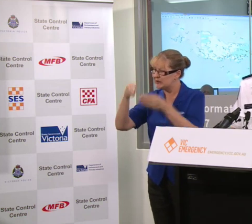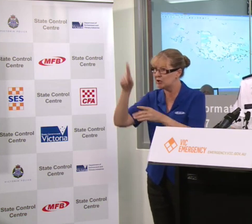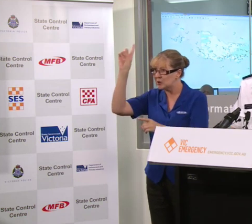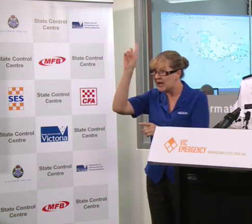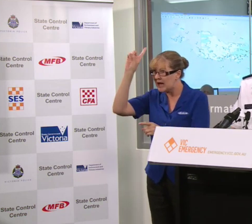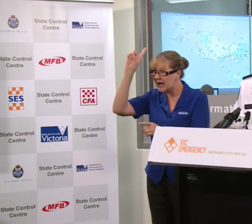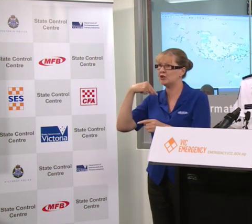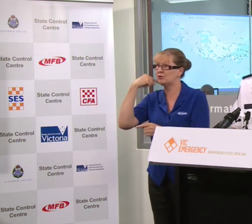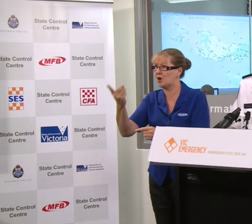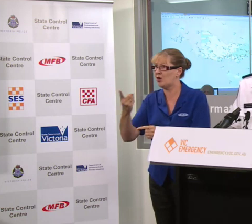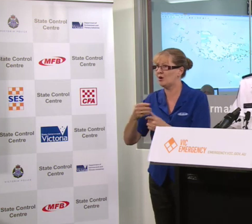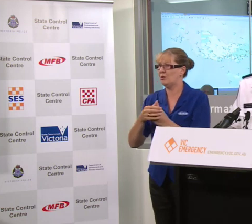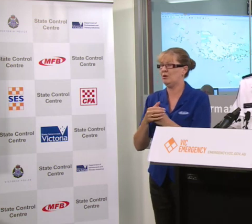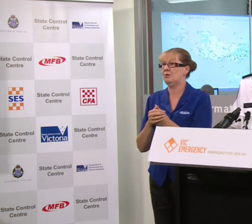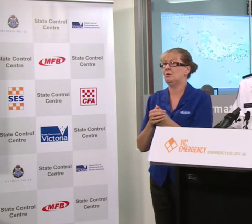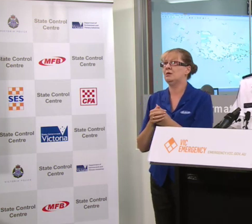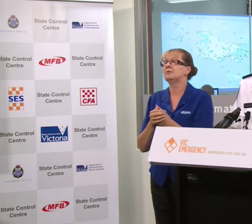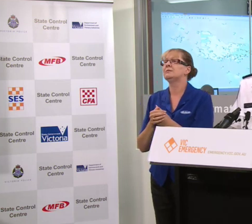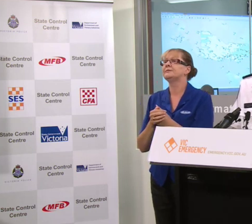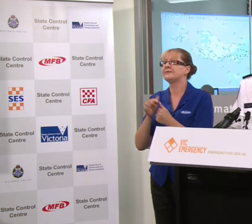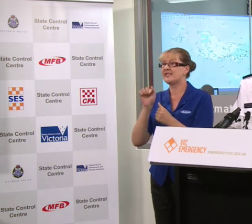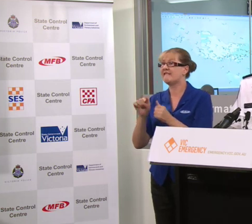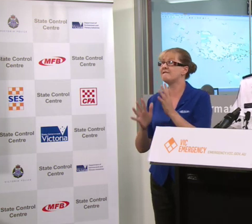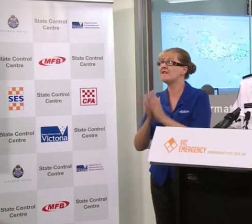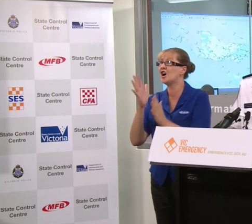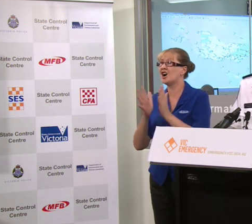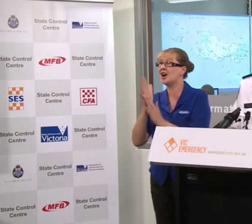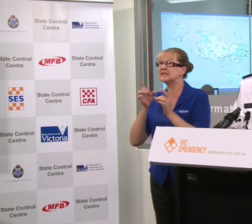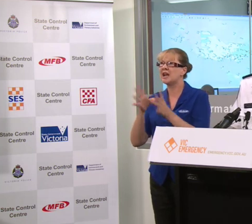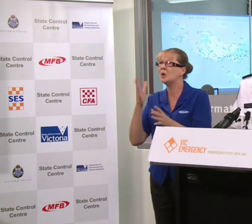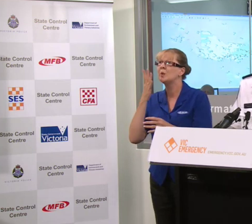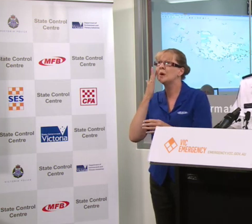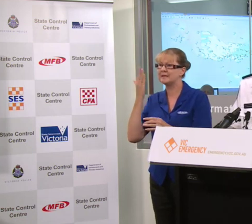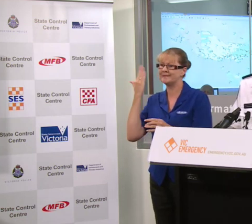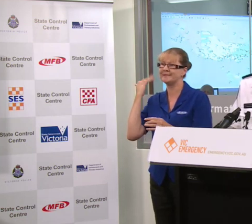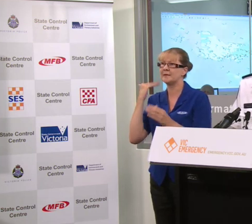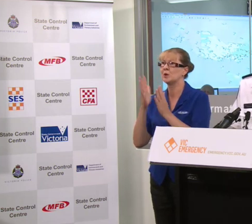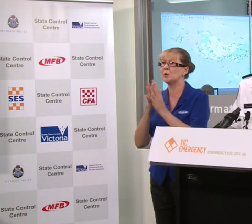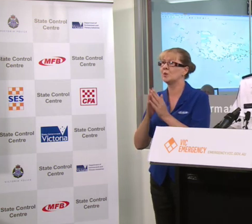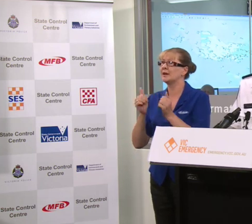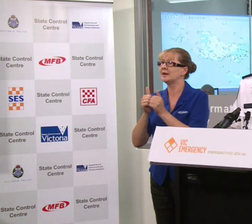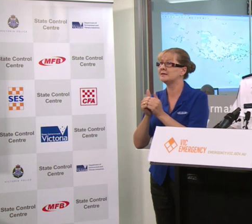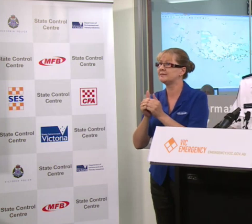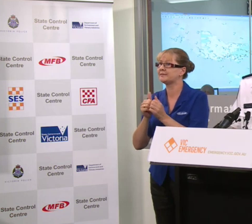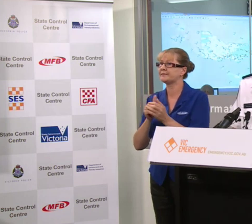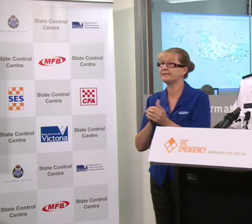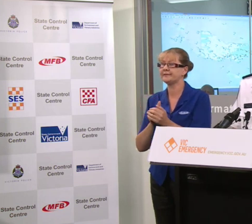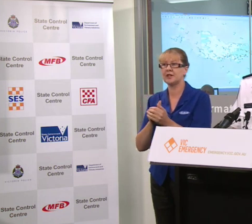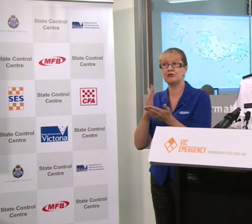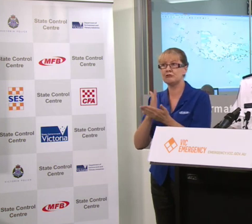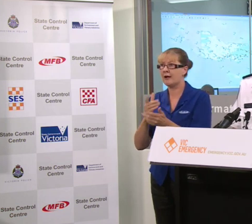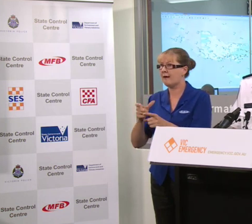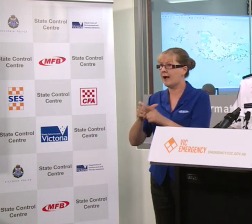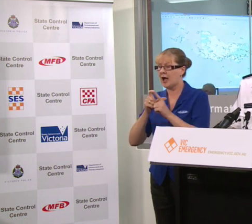tomorrow. Obviously, that's a fire that started on the weekend, and it's proved difficult to get